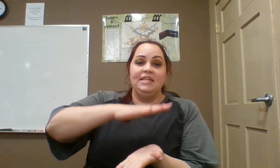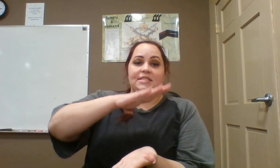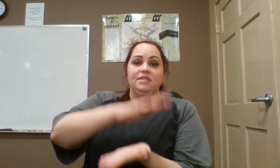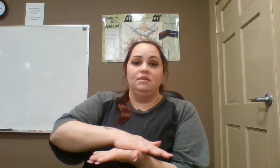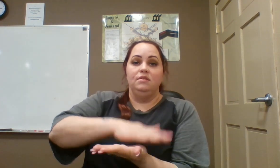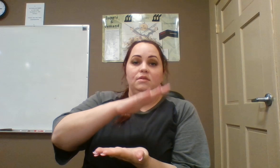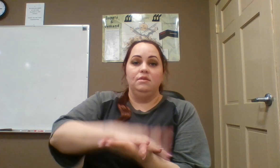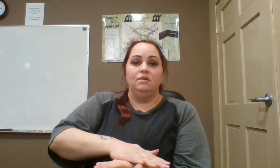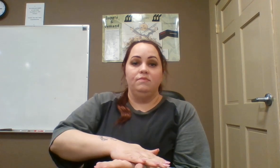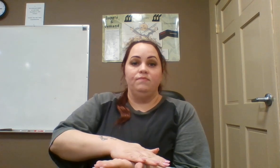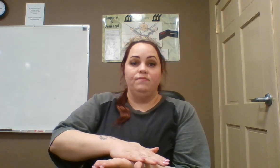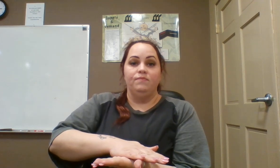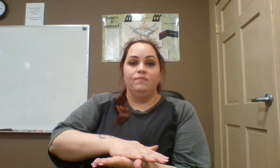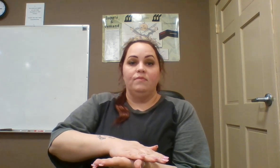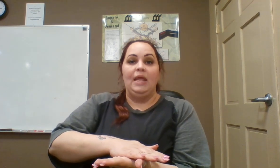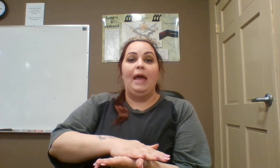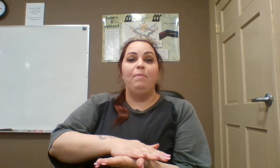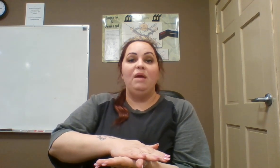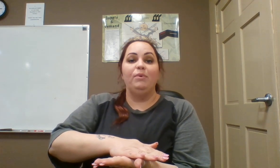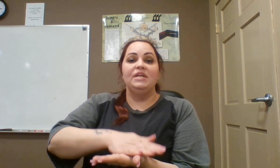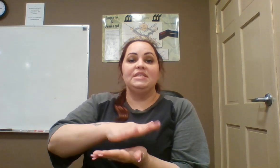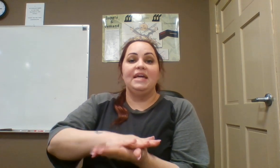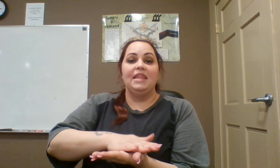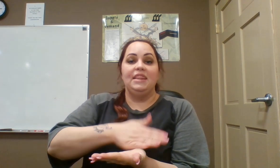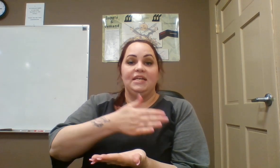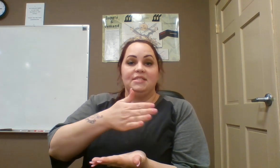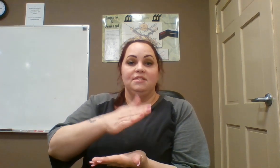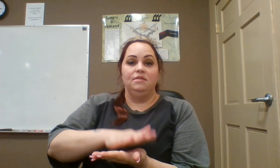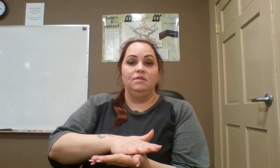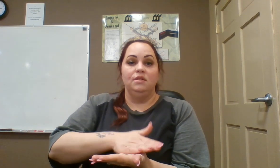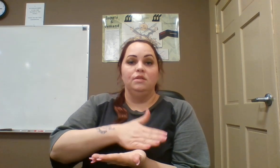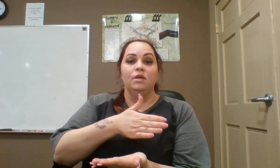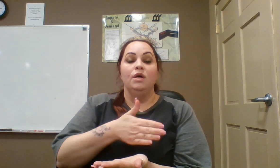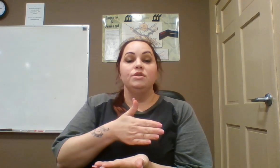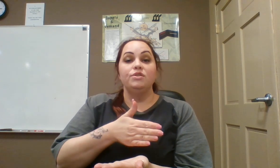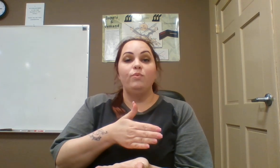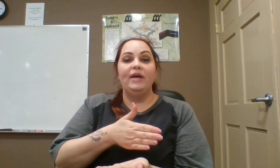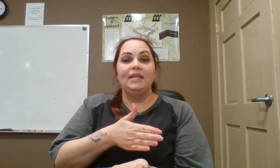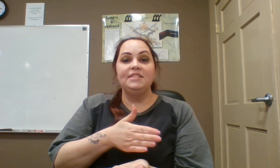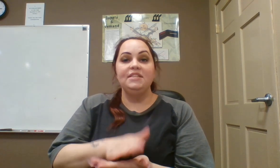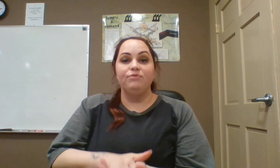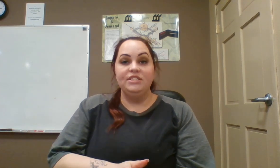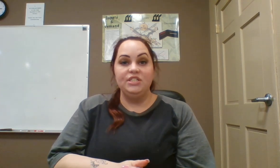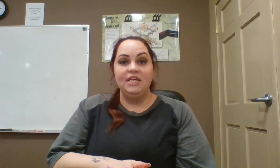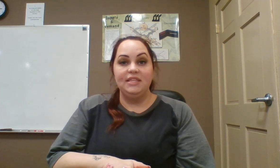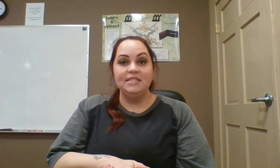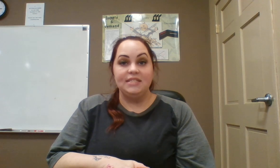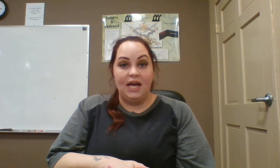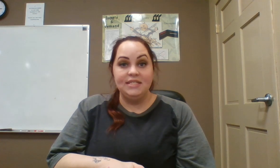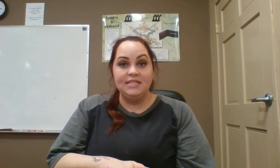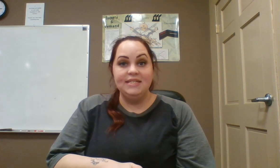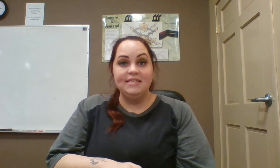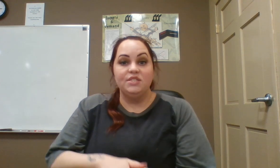this, and paper is like this. So the way I like to differentiate these signs is